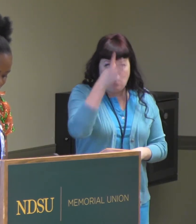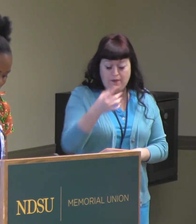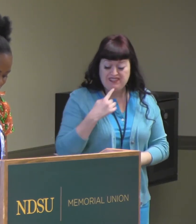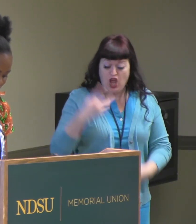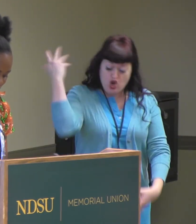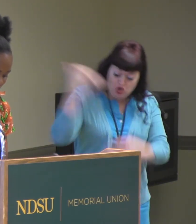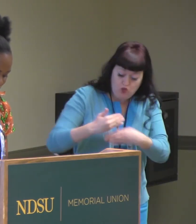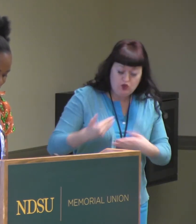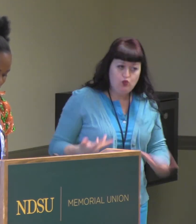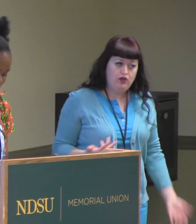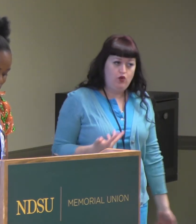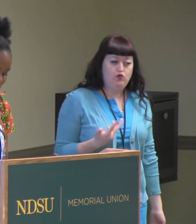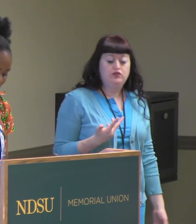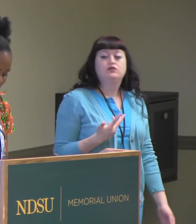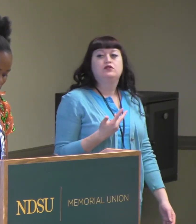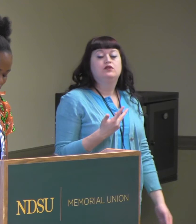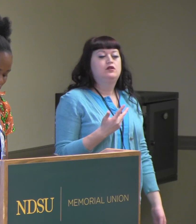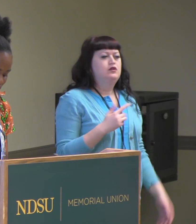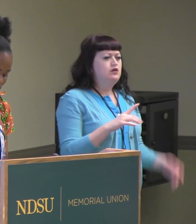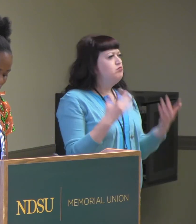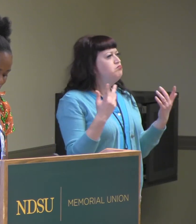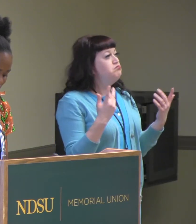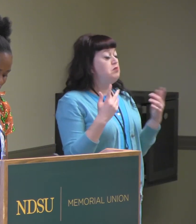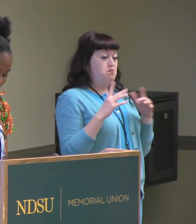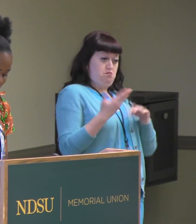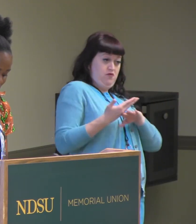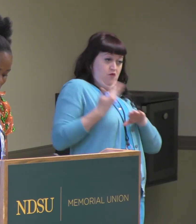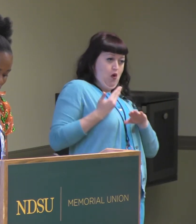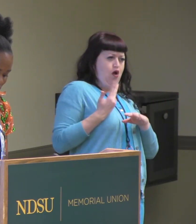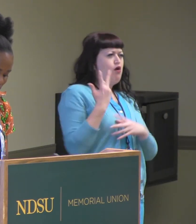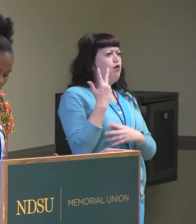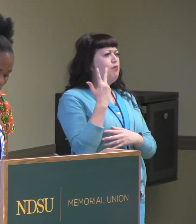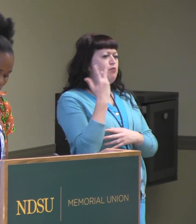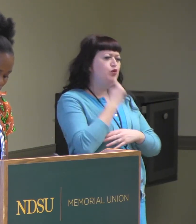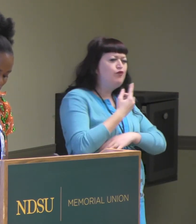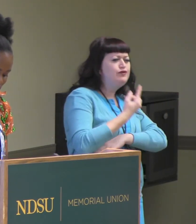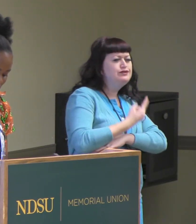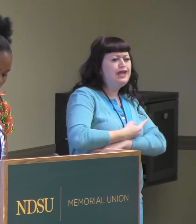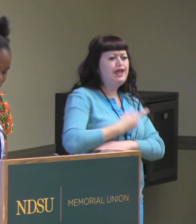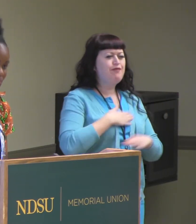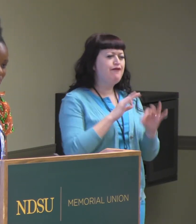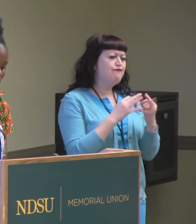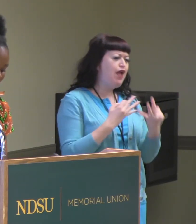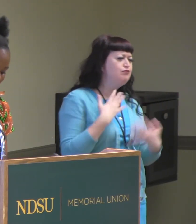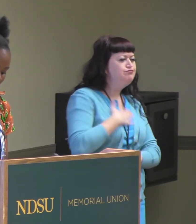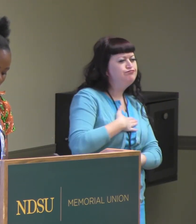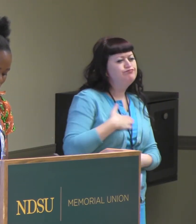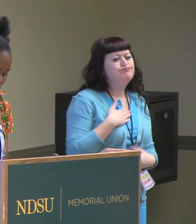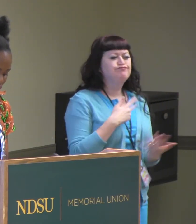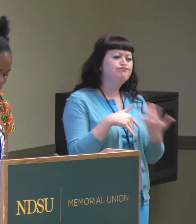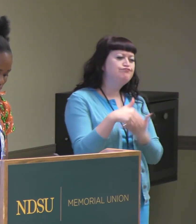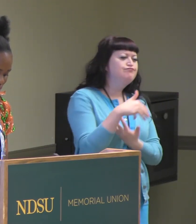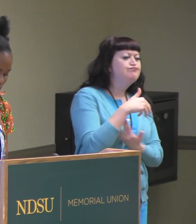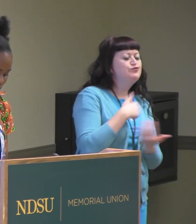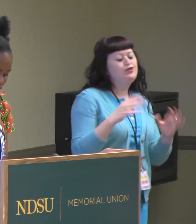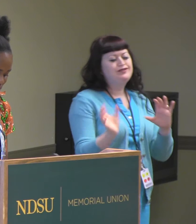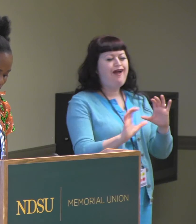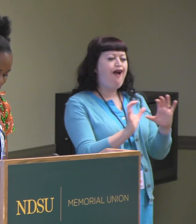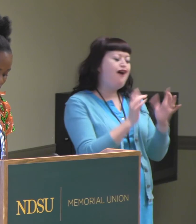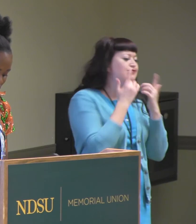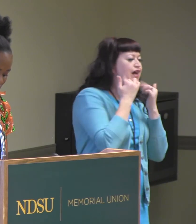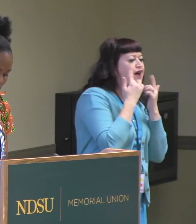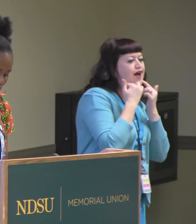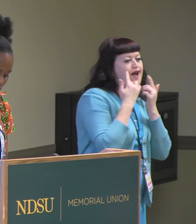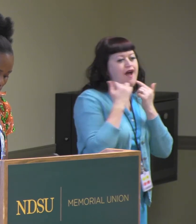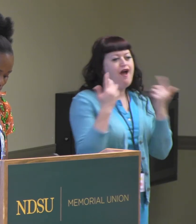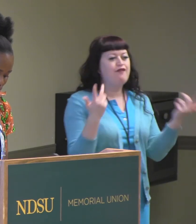loudly. It started as a beautiful day. My family was having a wonderful chat. We talked and laughed, and